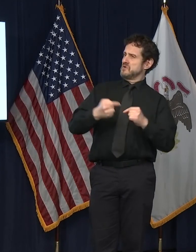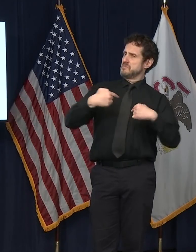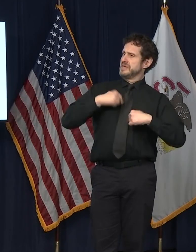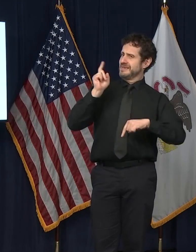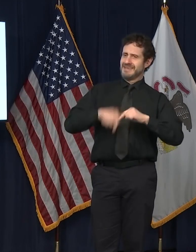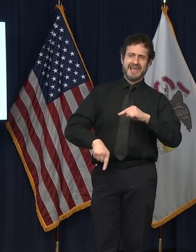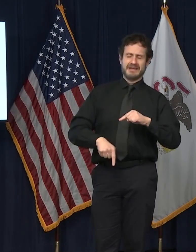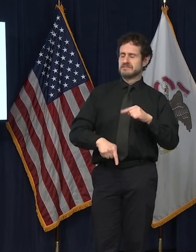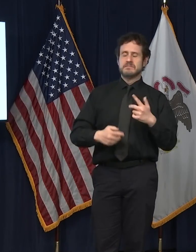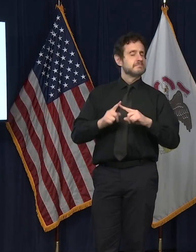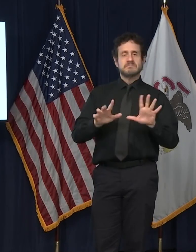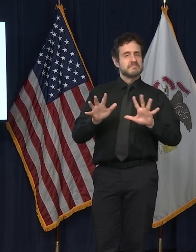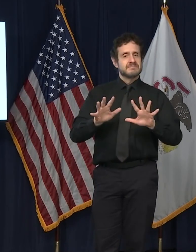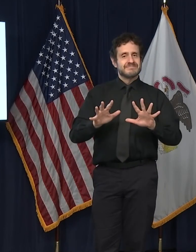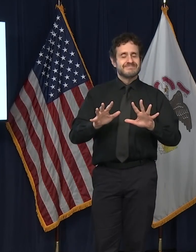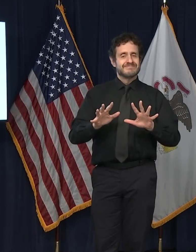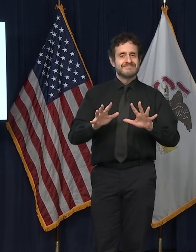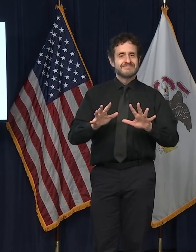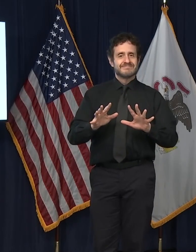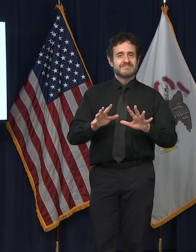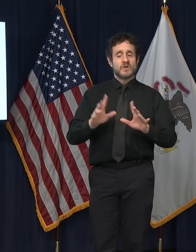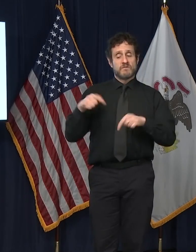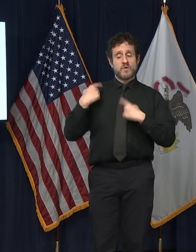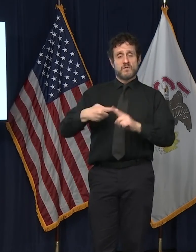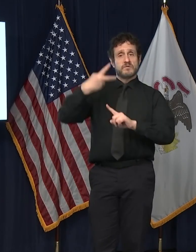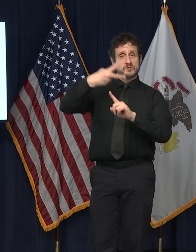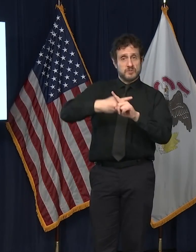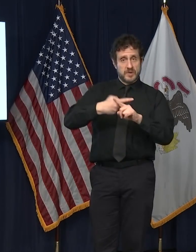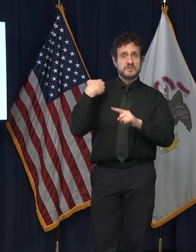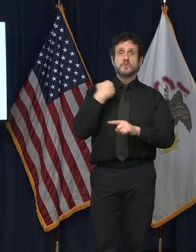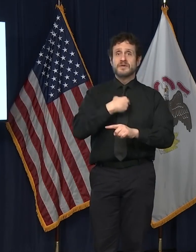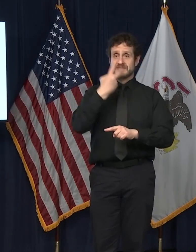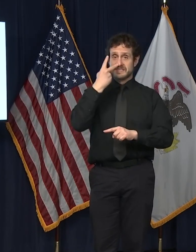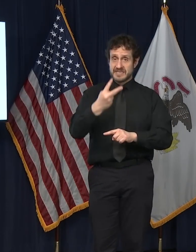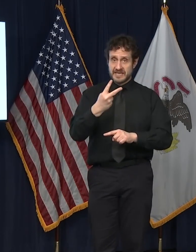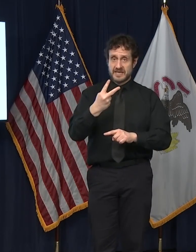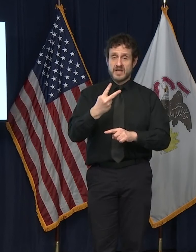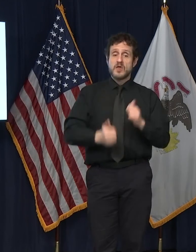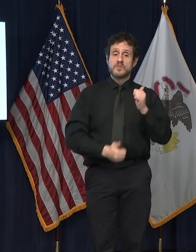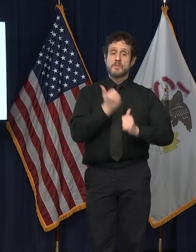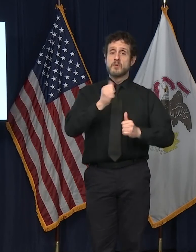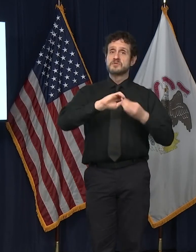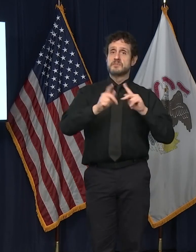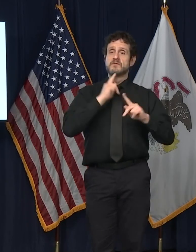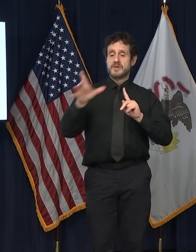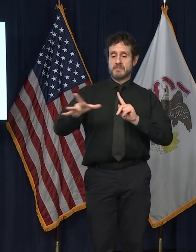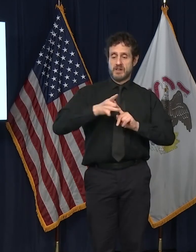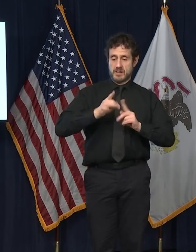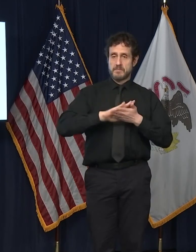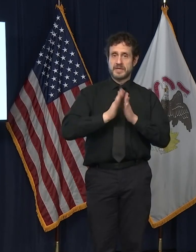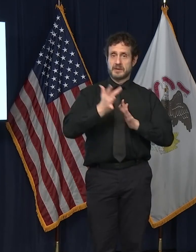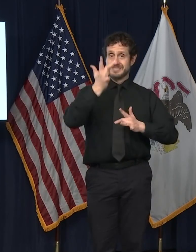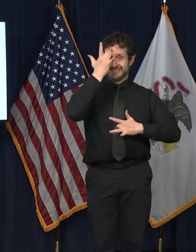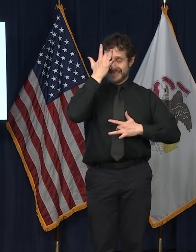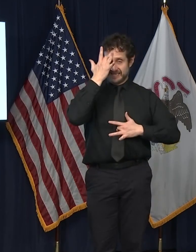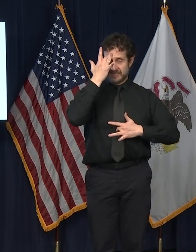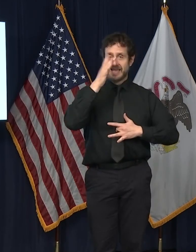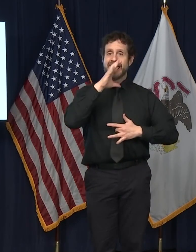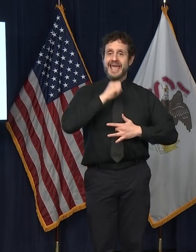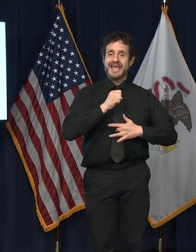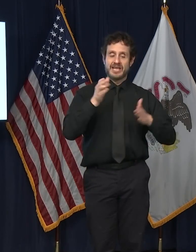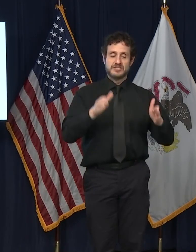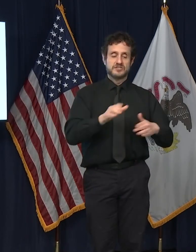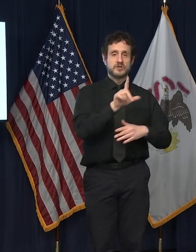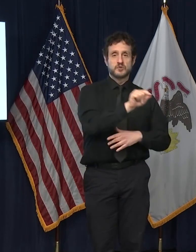For nearly 2 months, we have seen that the highest number of cases have been in the age group 20 to